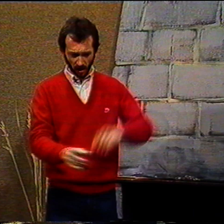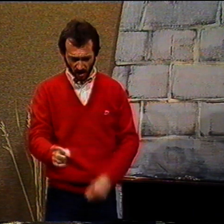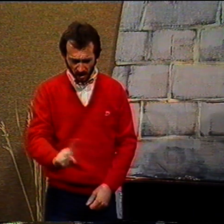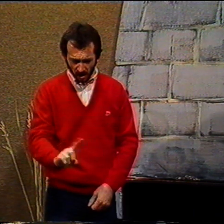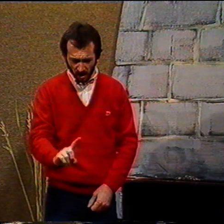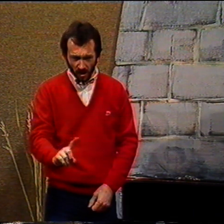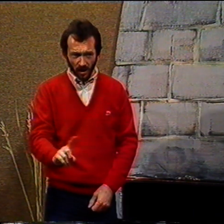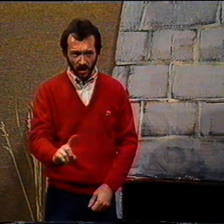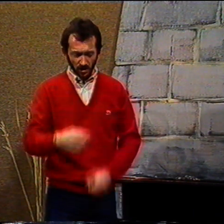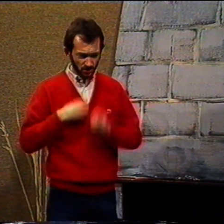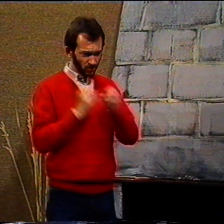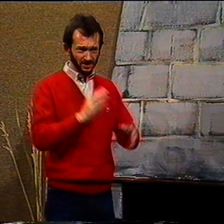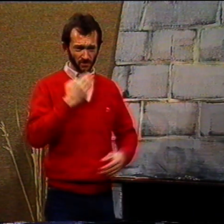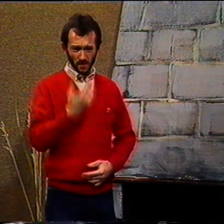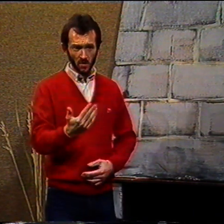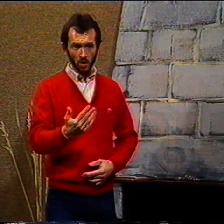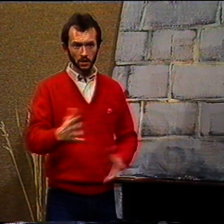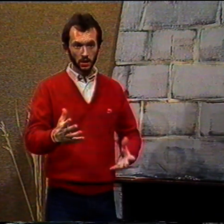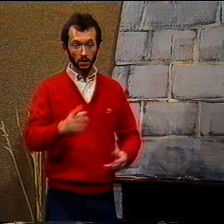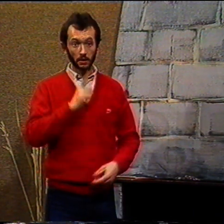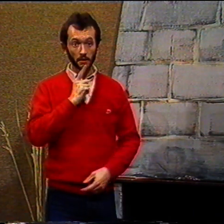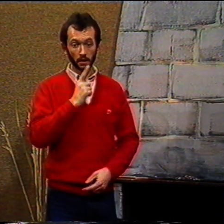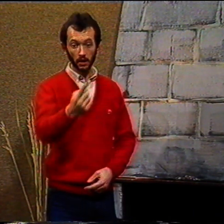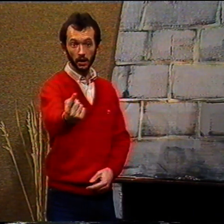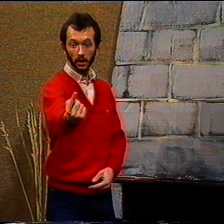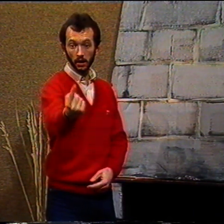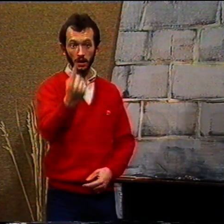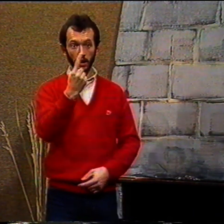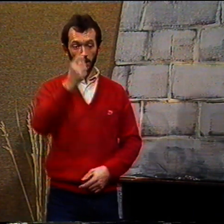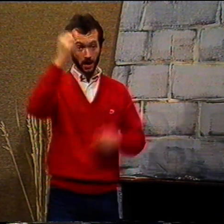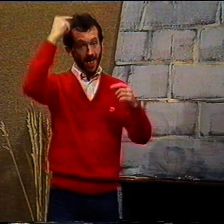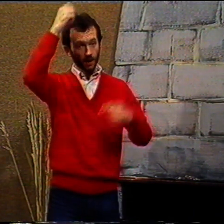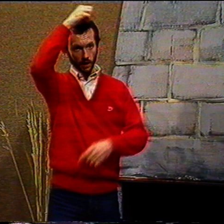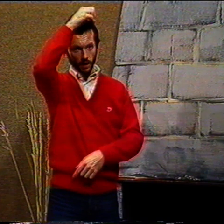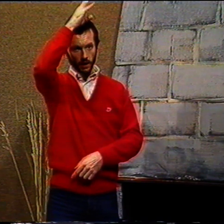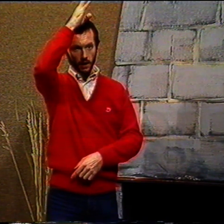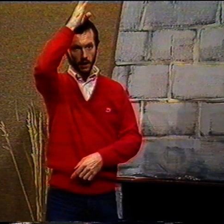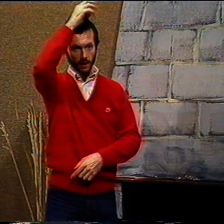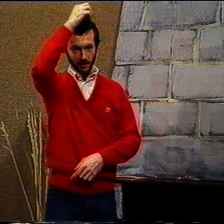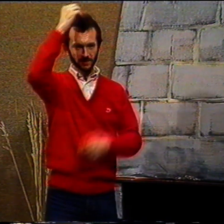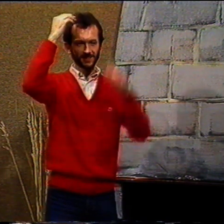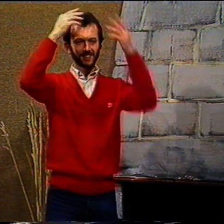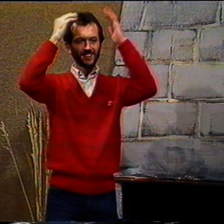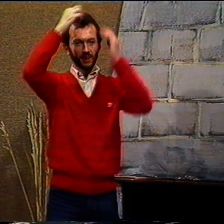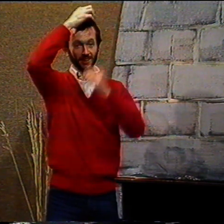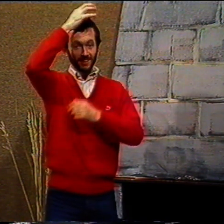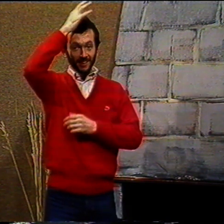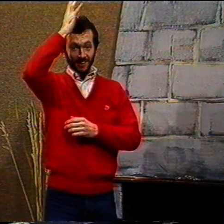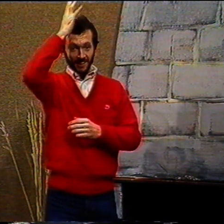There was water pouring all over the floor. I said, why is it? Why has it happened? And a hearing man came towards me. His hair was standing on